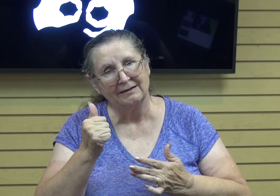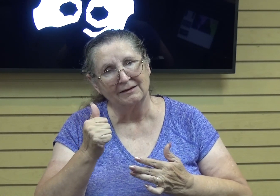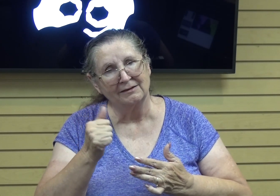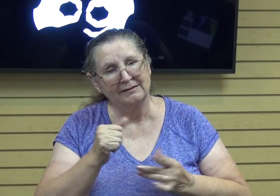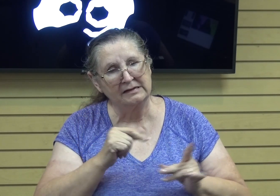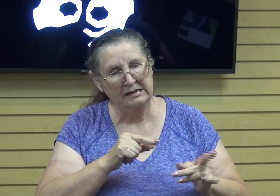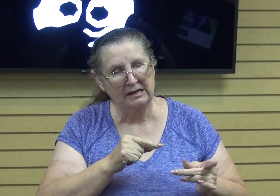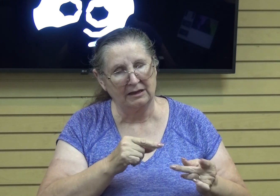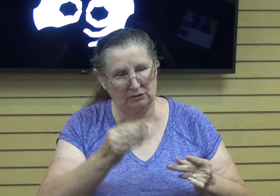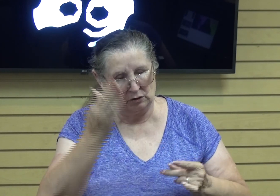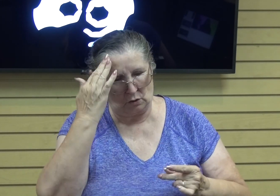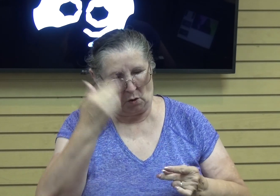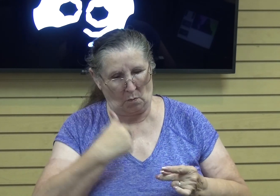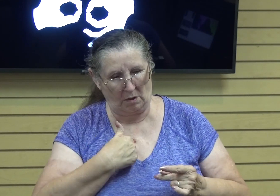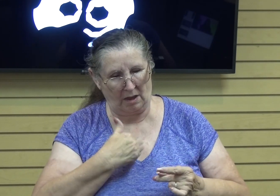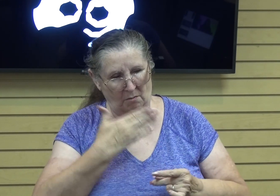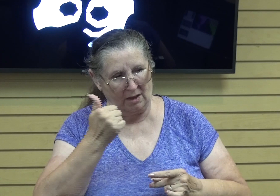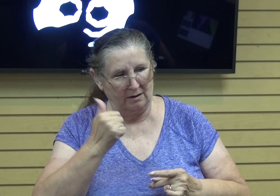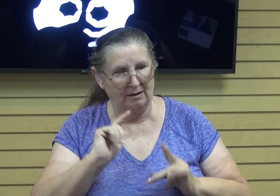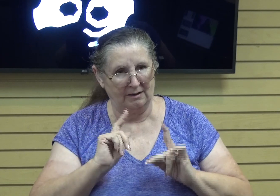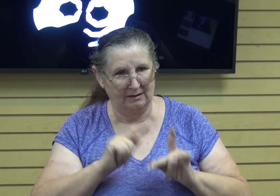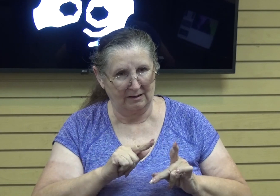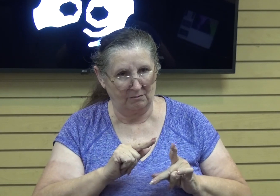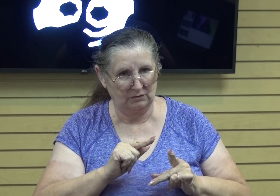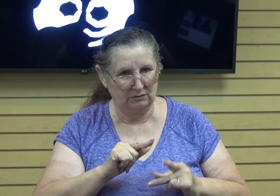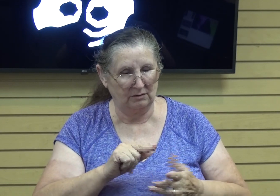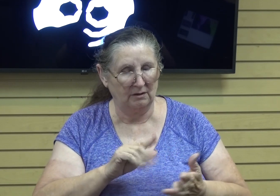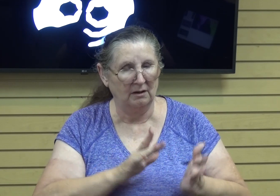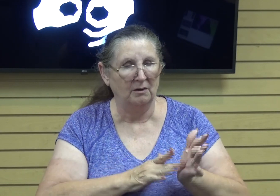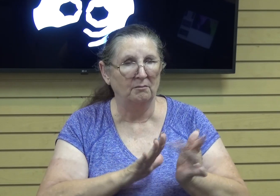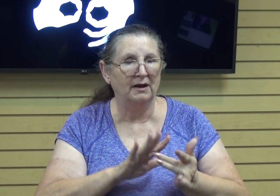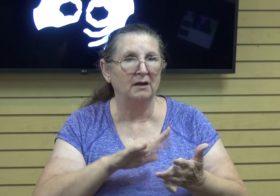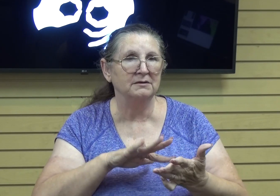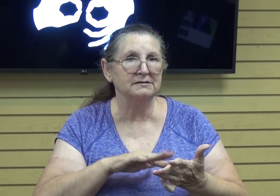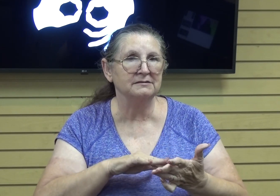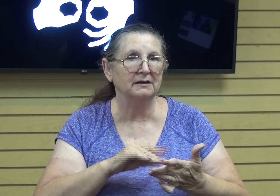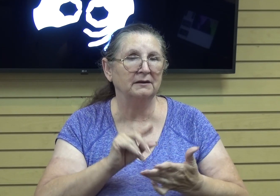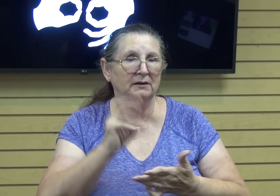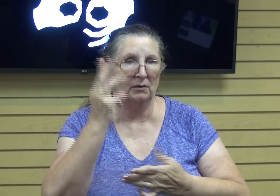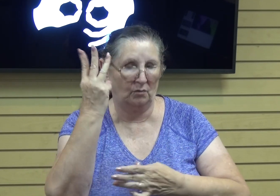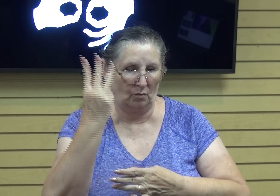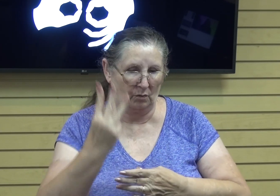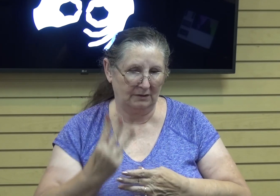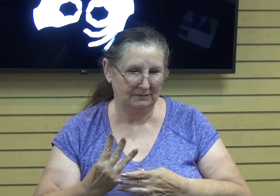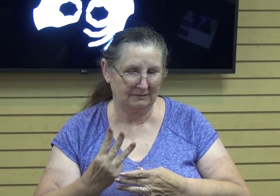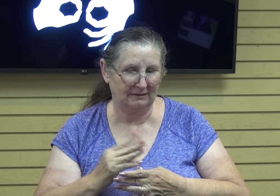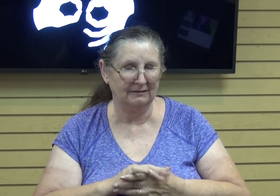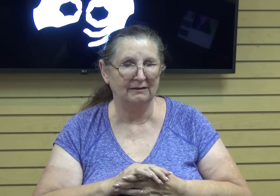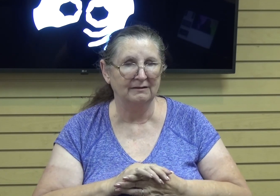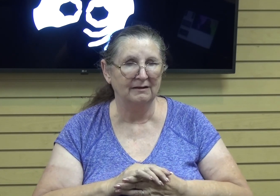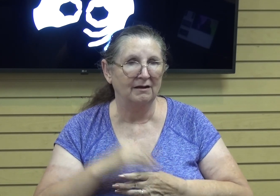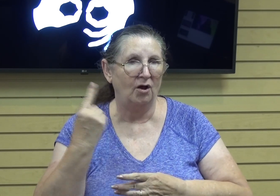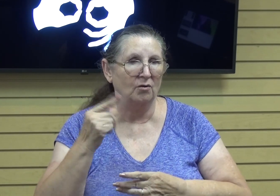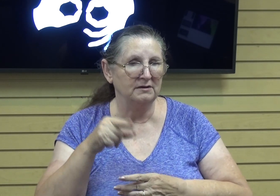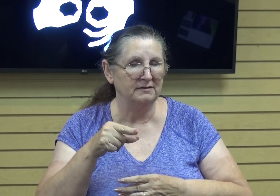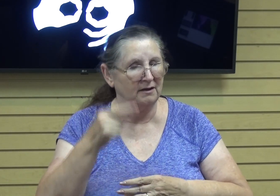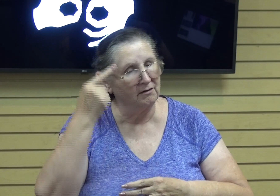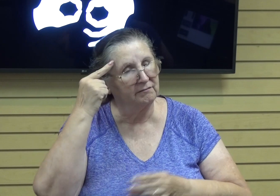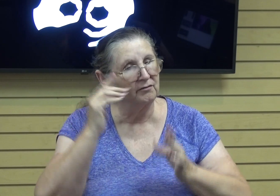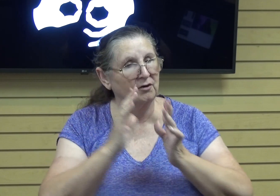better, because I used to come to Bible study every Wednesday. And he was always there for prayer with Bob Newberry,